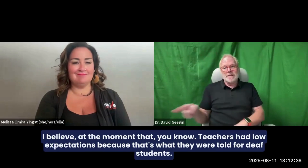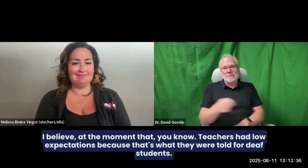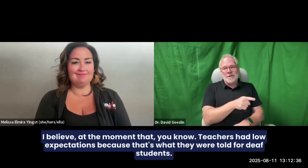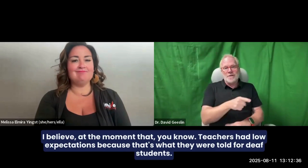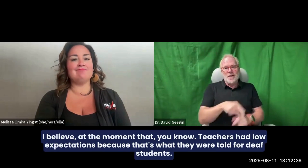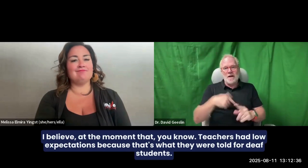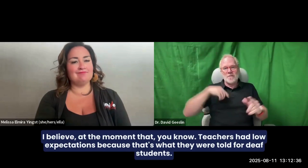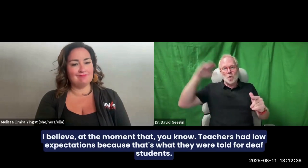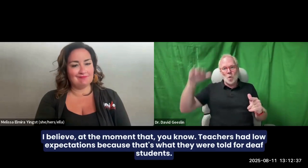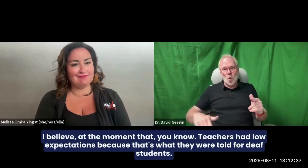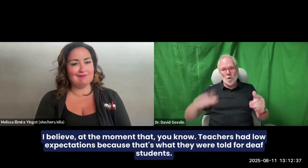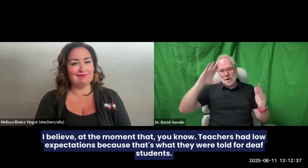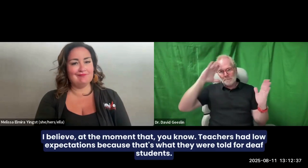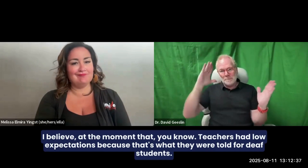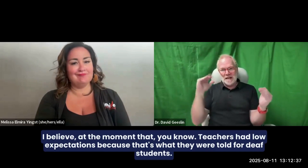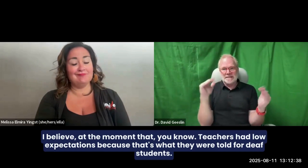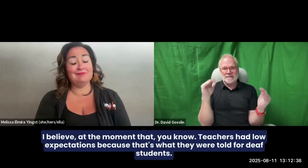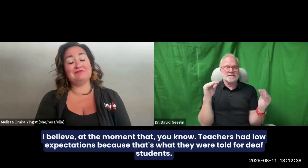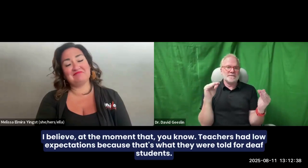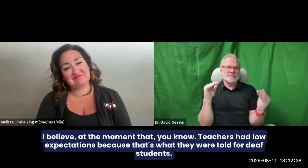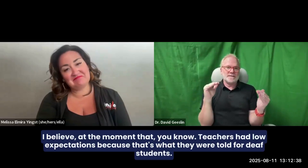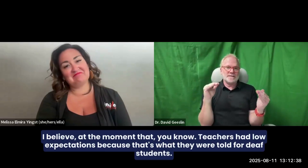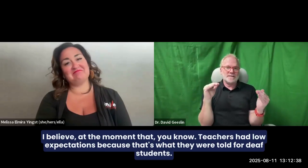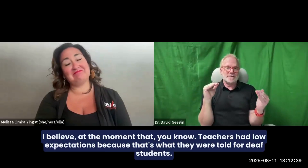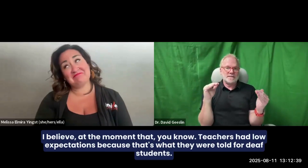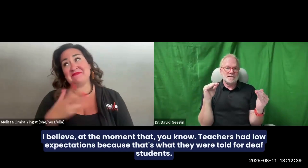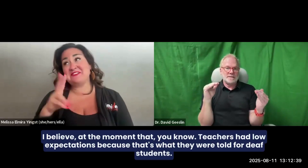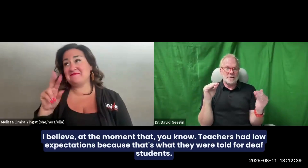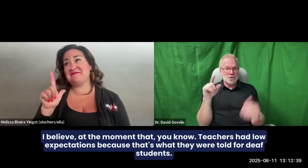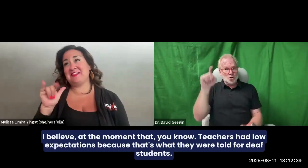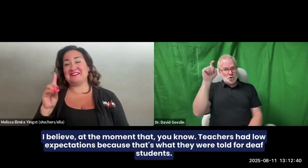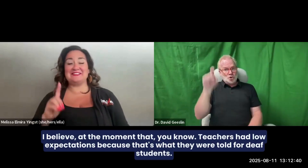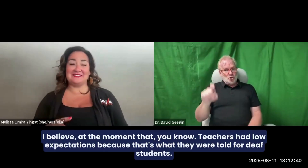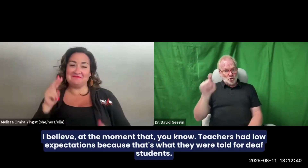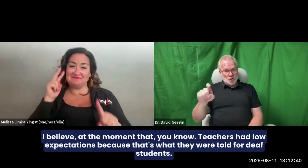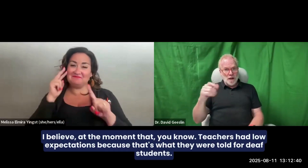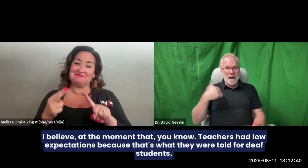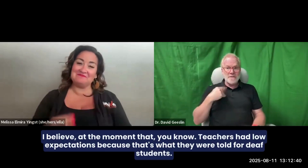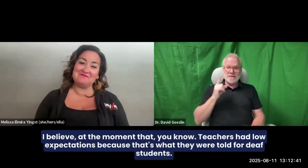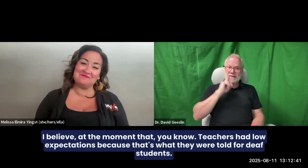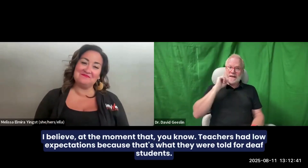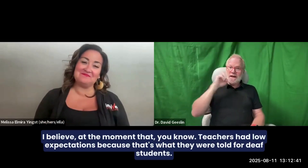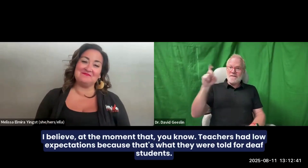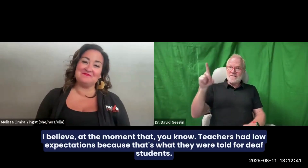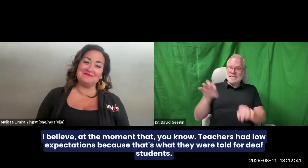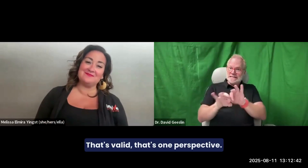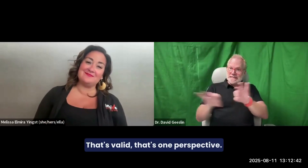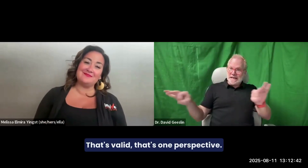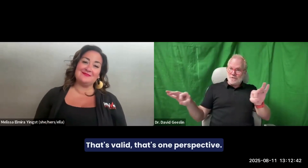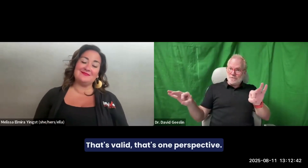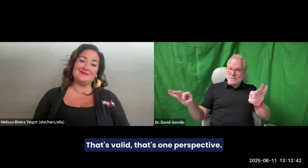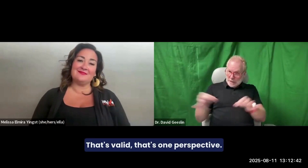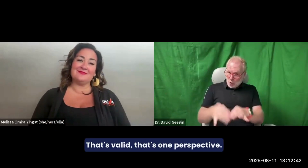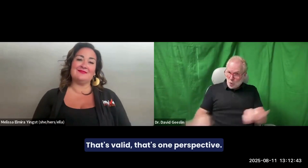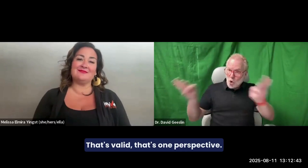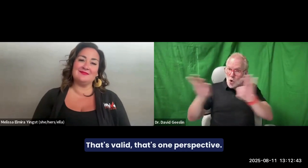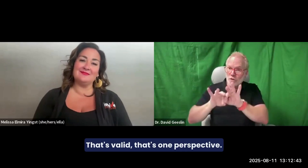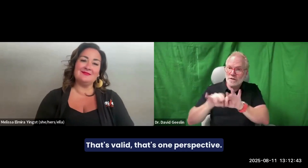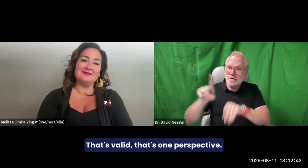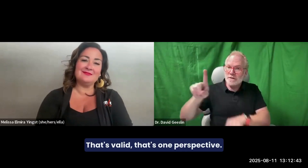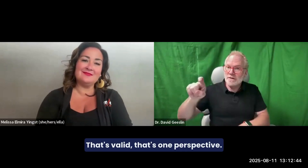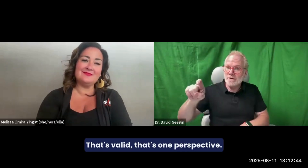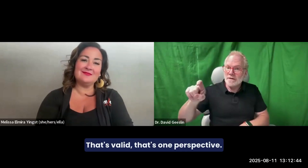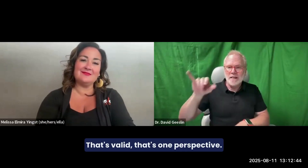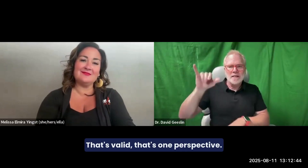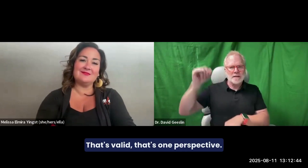I believed at the moment that, teachers had low expectations because that's what they were told for deaf students. That's